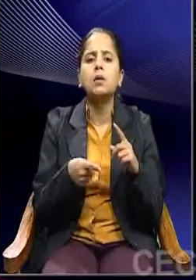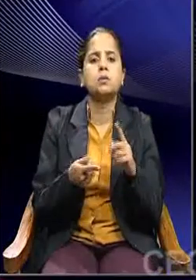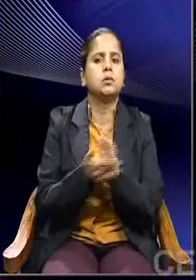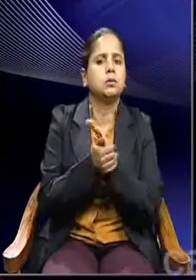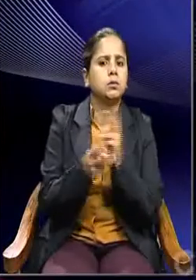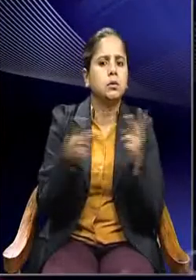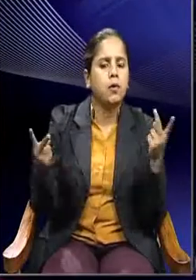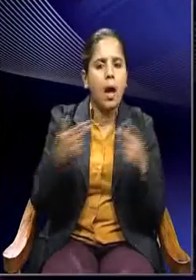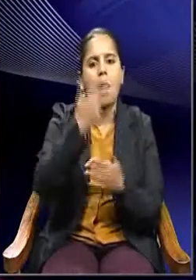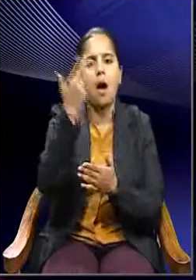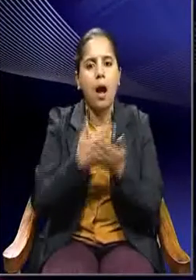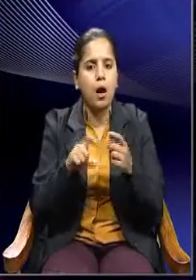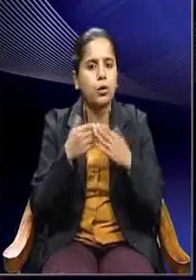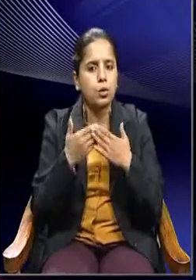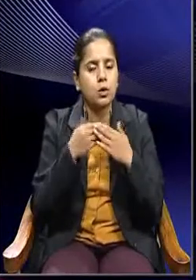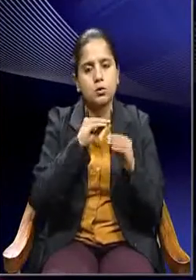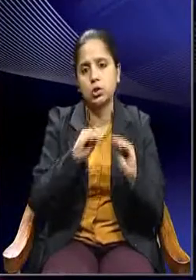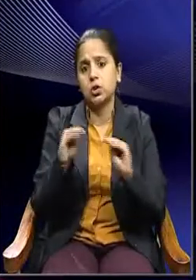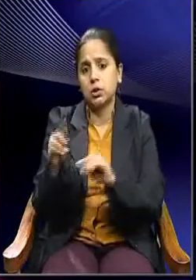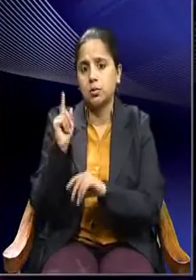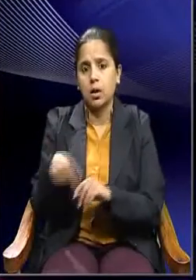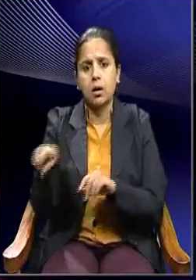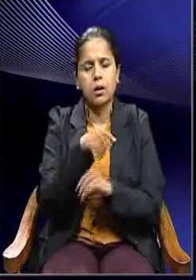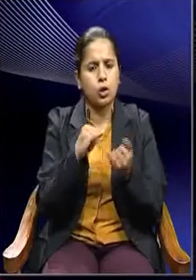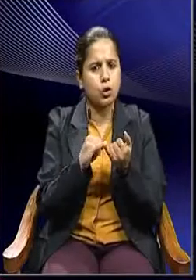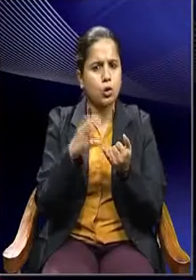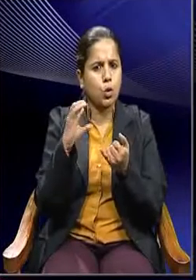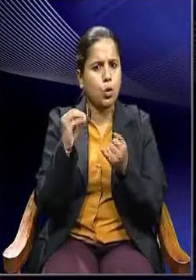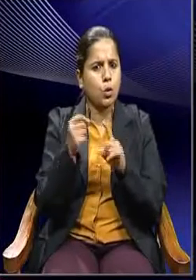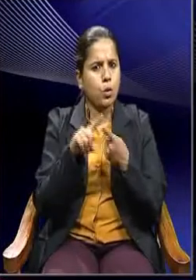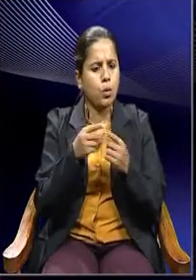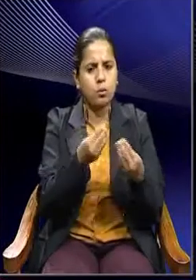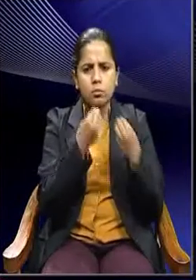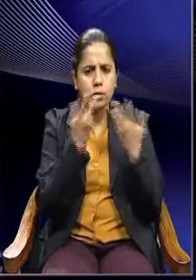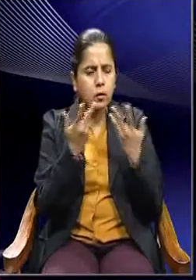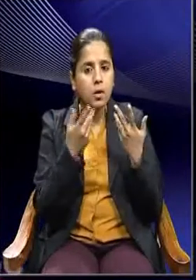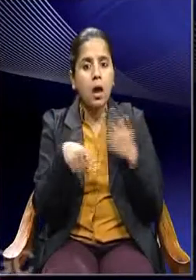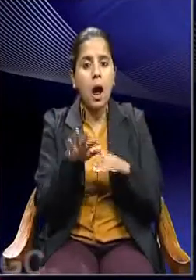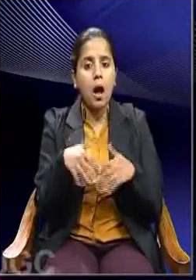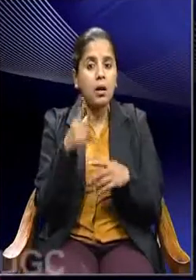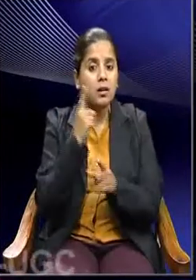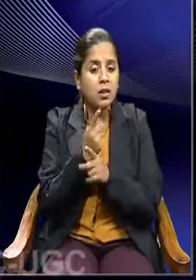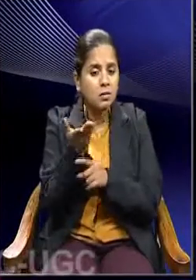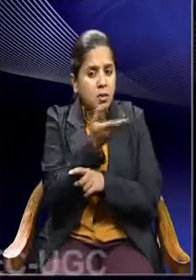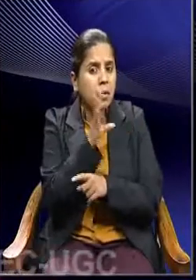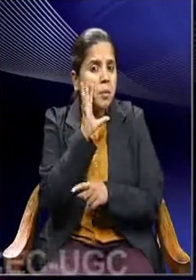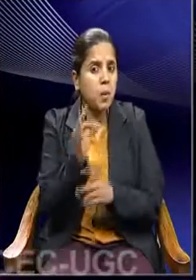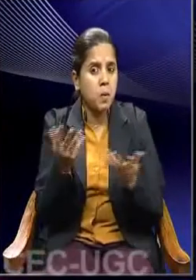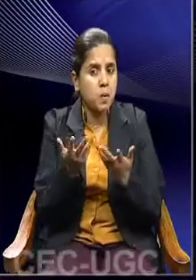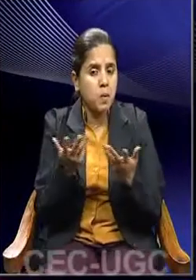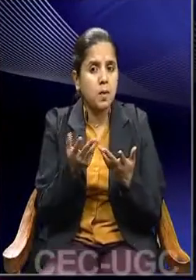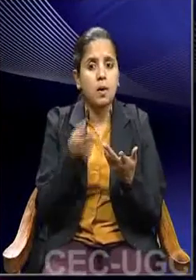art education. So, the very scope tells us that how important teachers are from